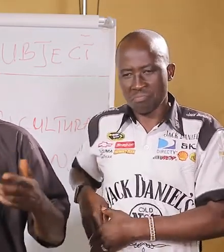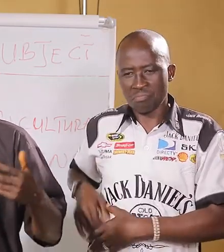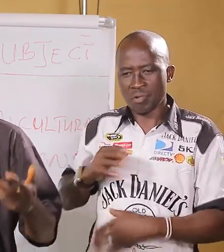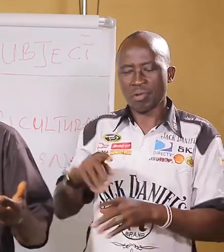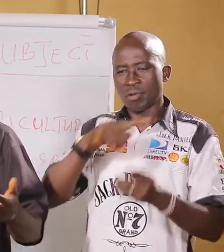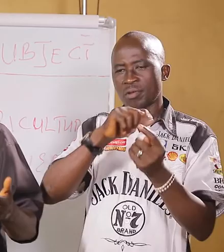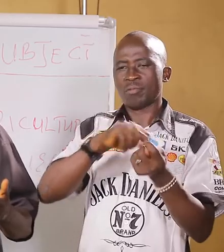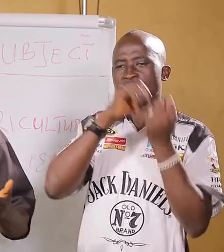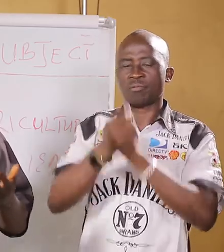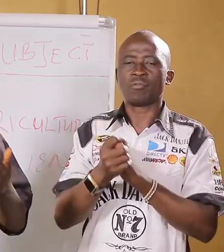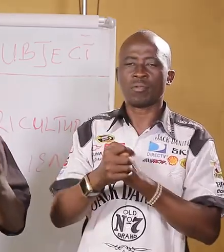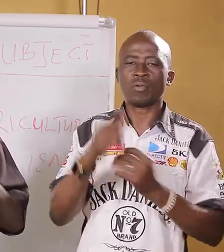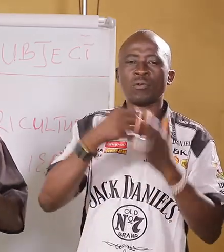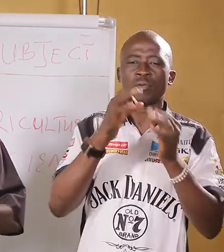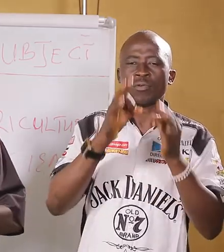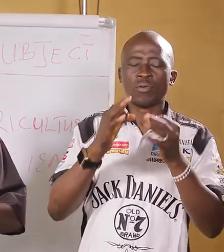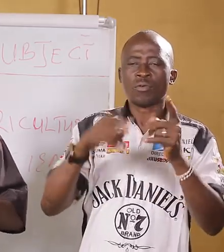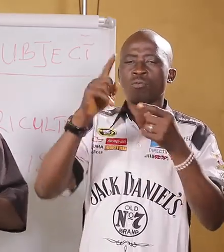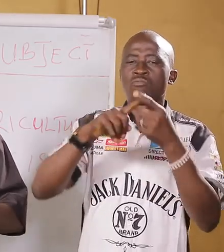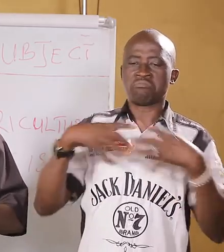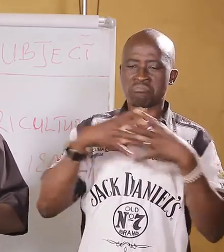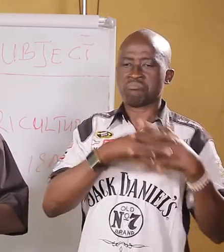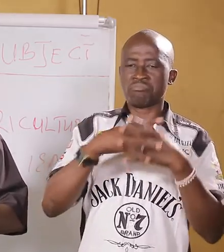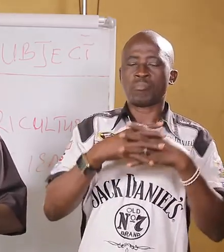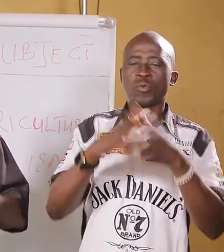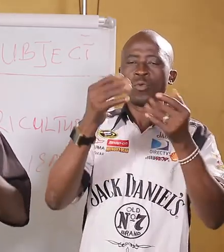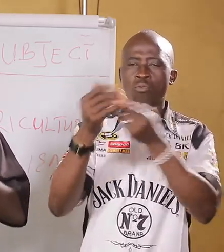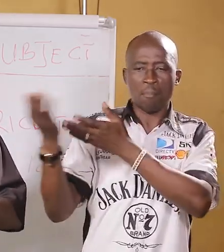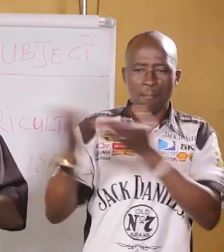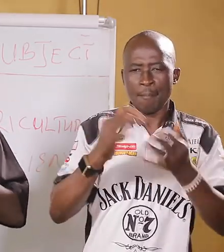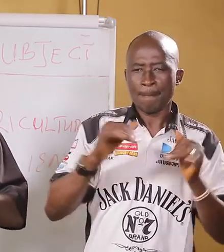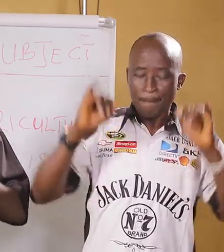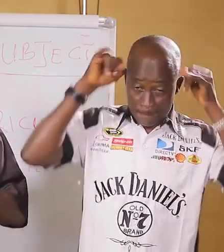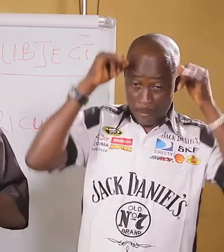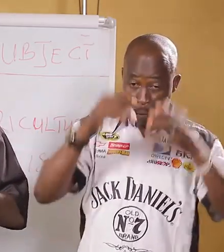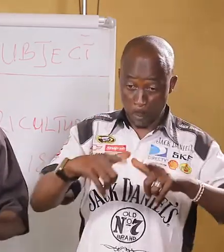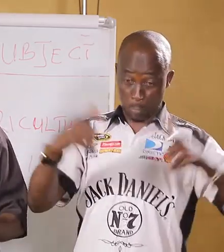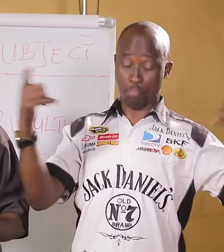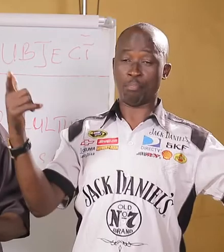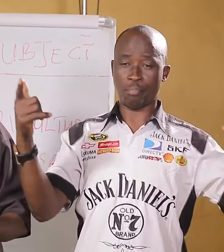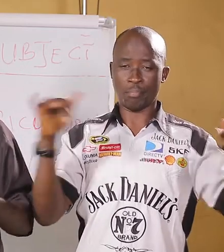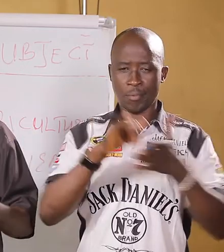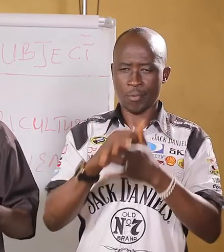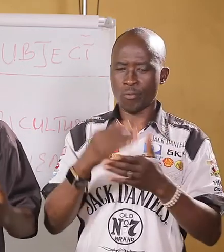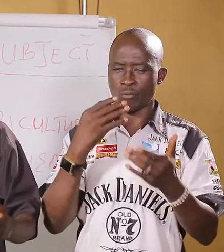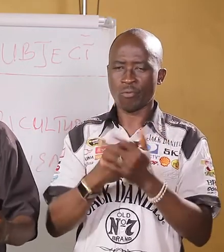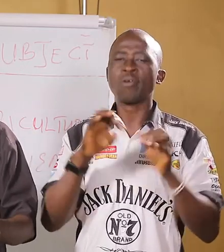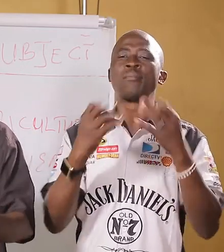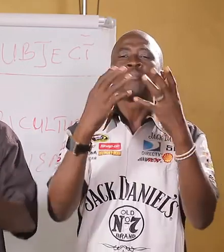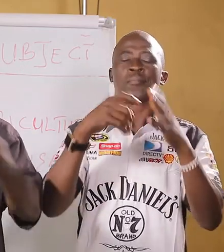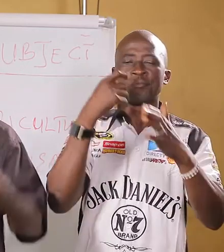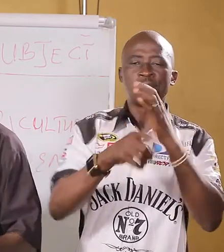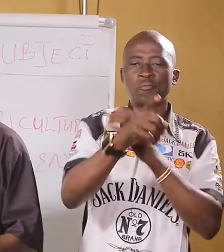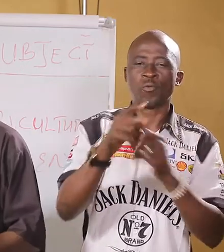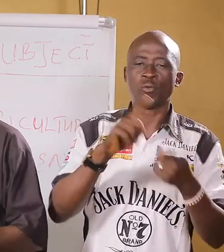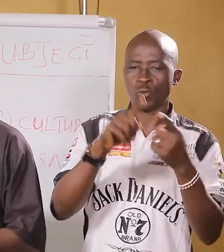what about if you go to America, you want to bring a bull that you want that have a desirable trait? How much will it cost